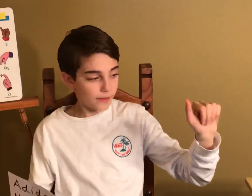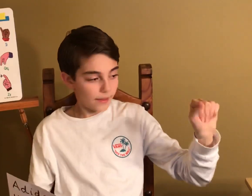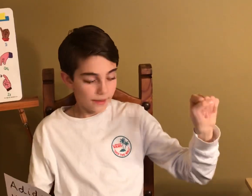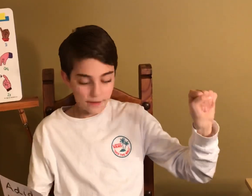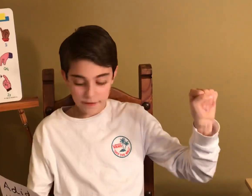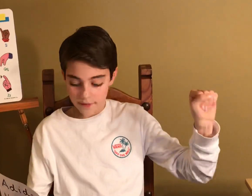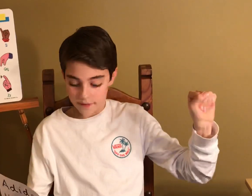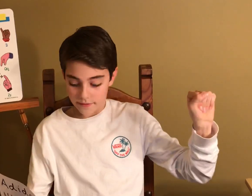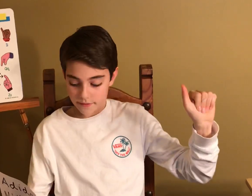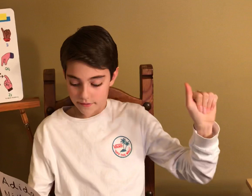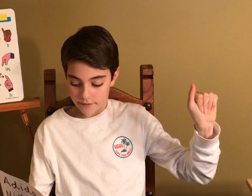A,